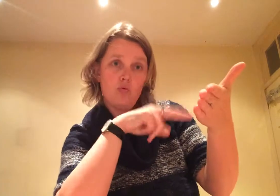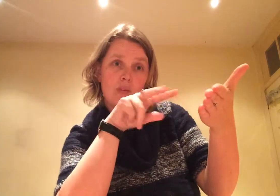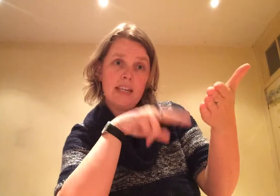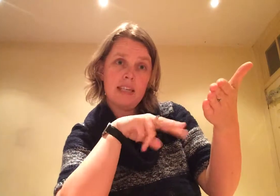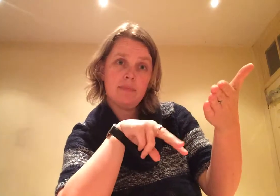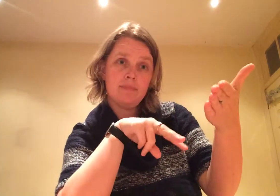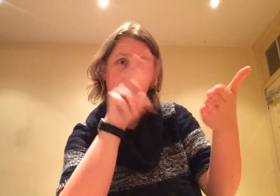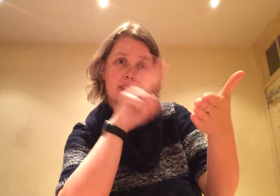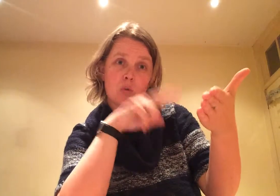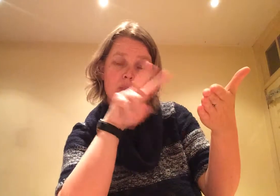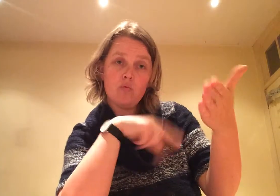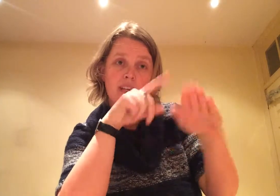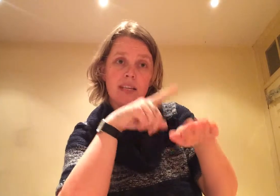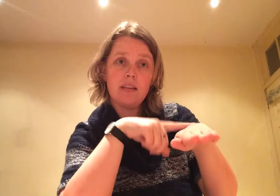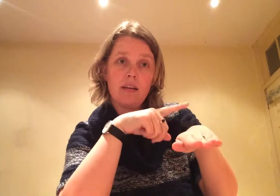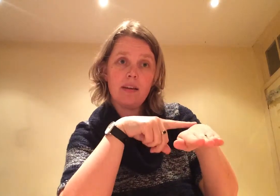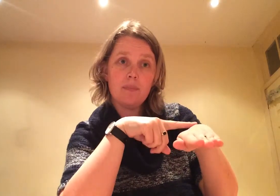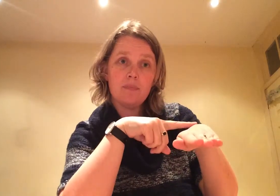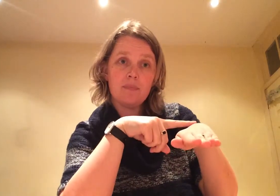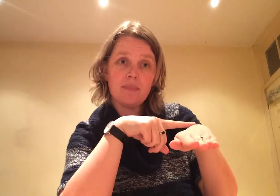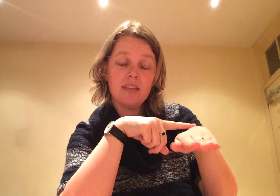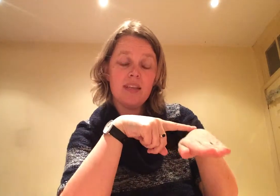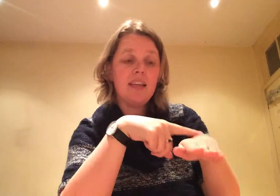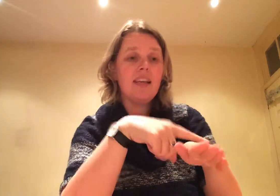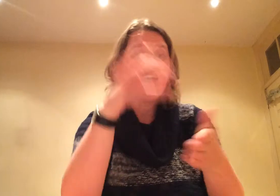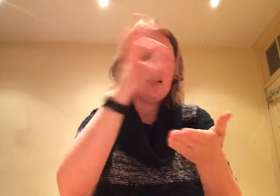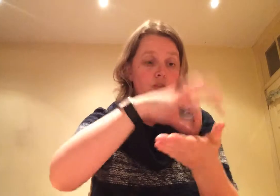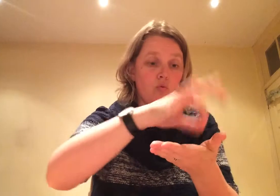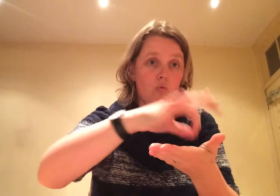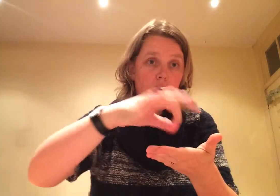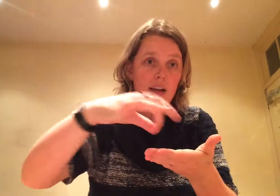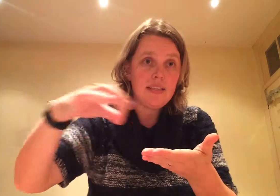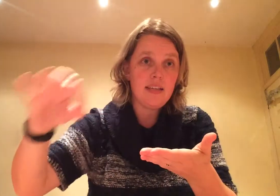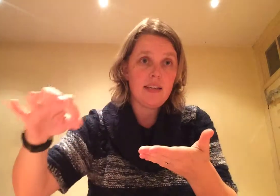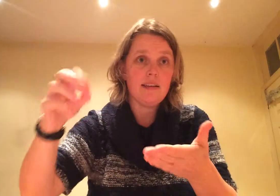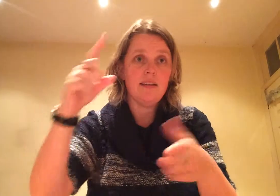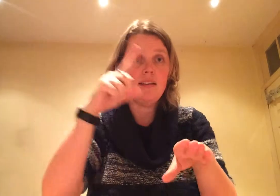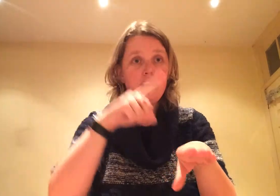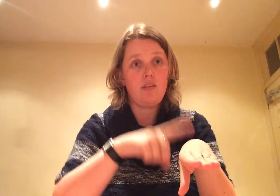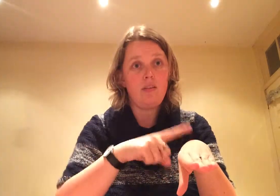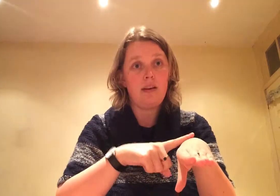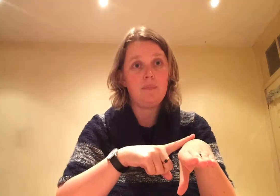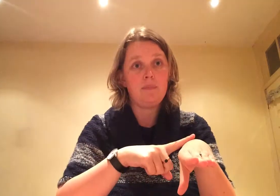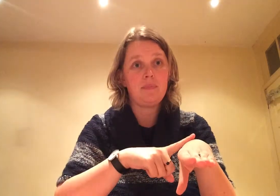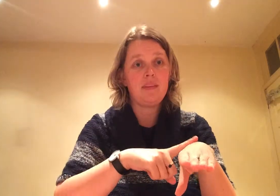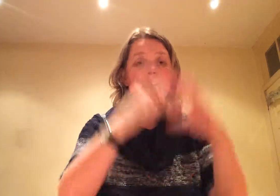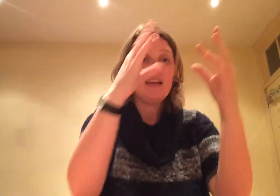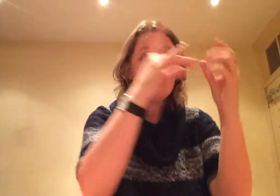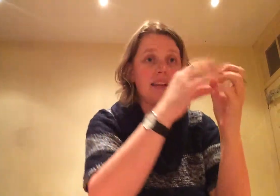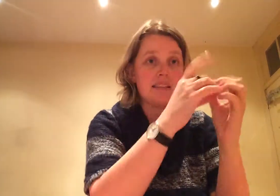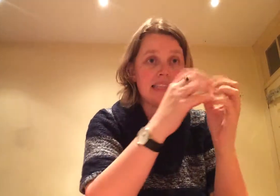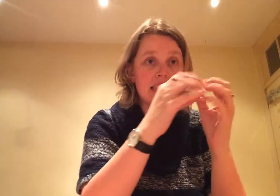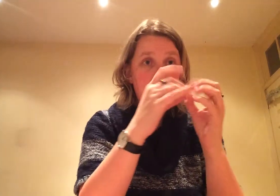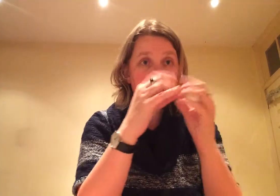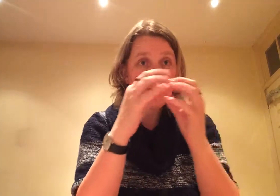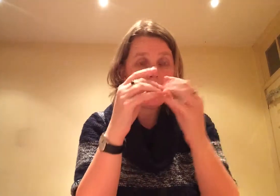do reading. So it's reading time. It's writing time. It's spelling.